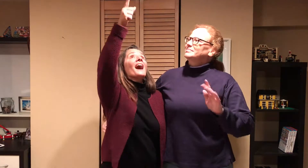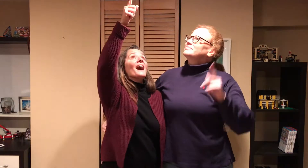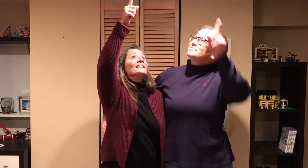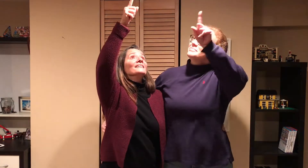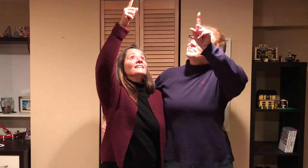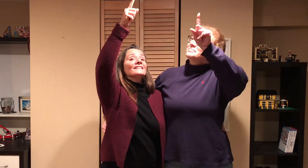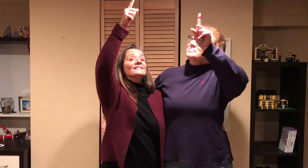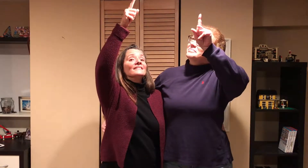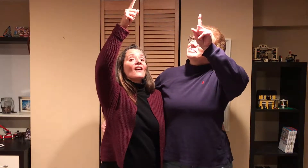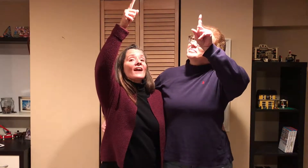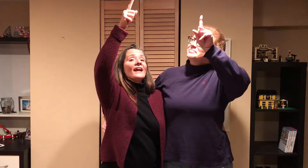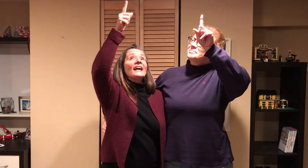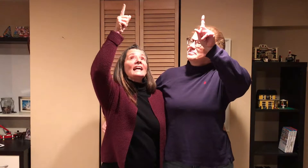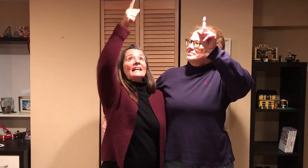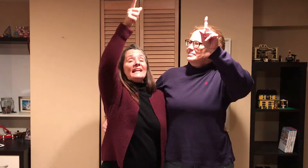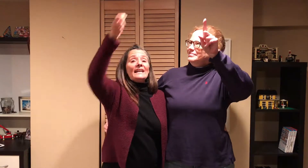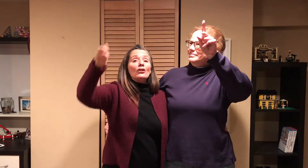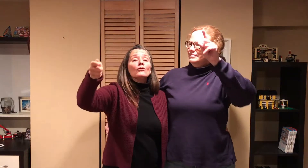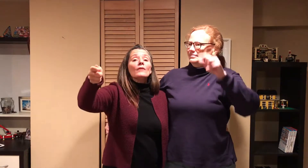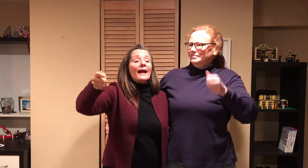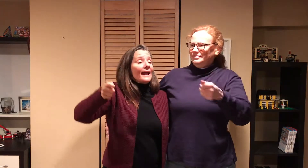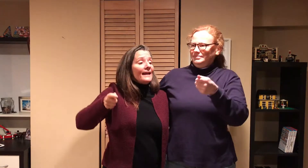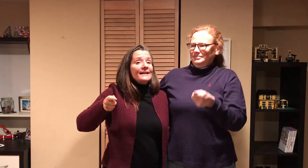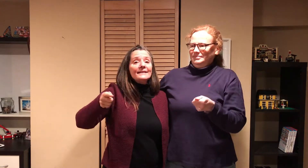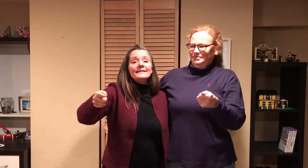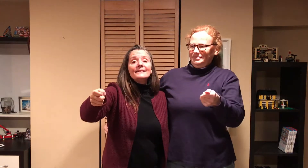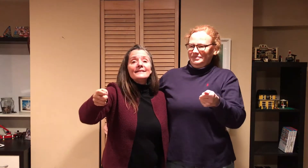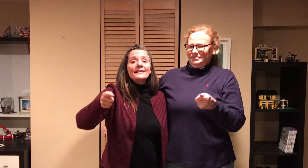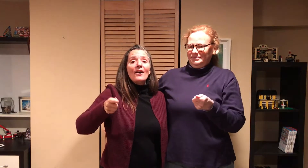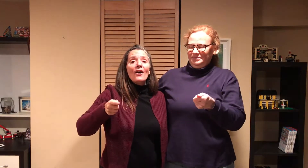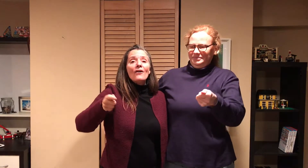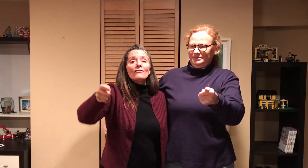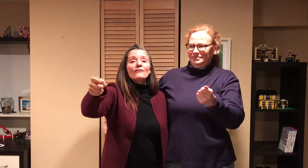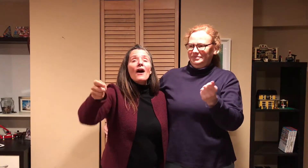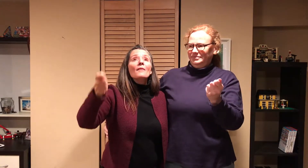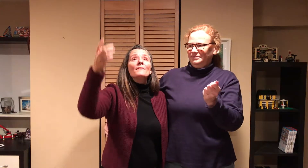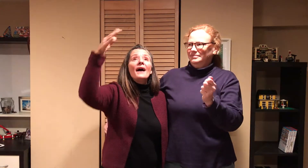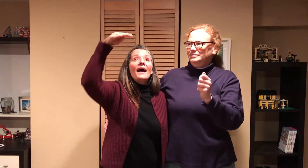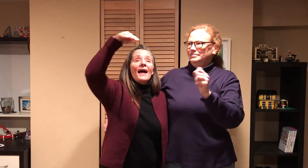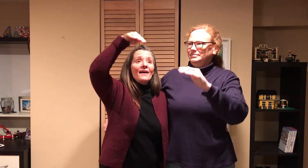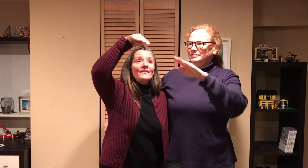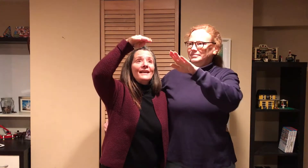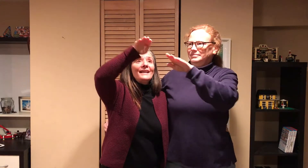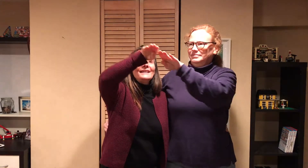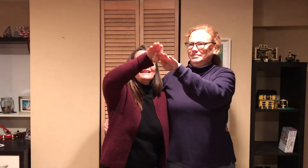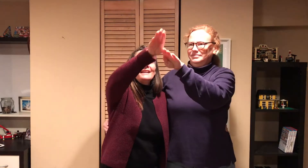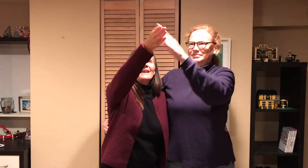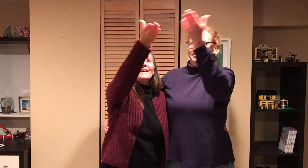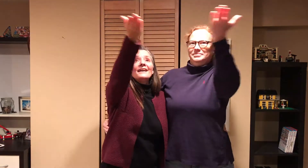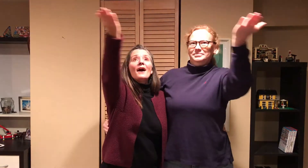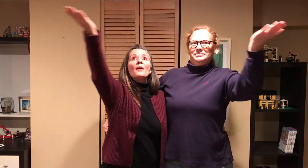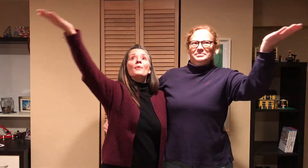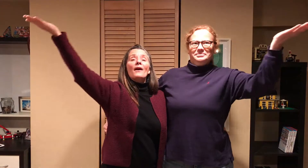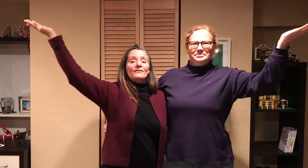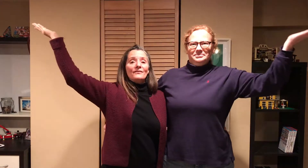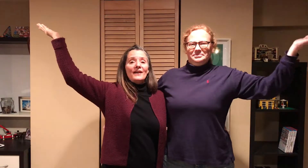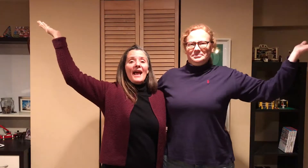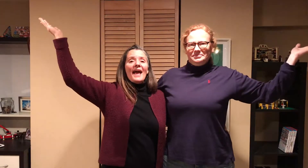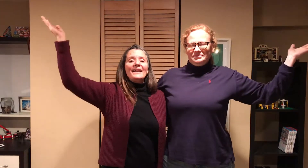God. Okay? He reigns from heaven above. And